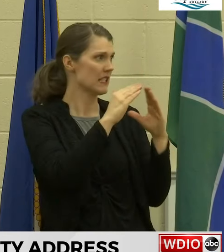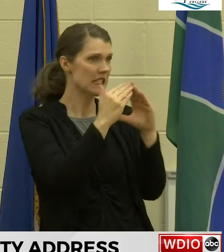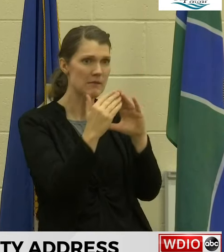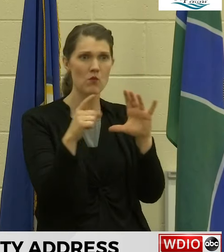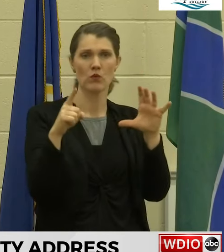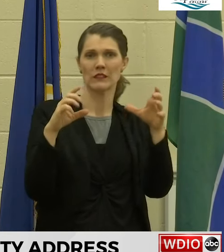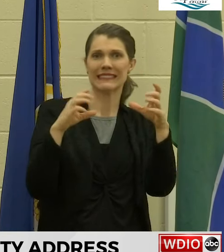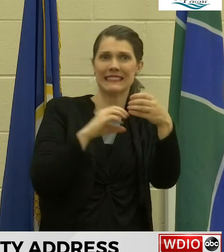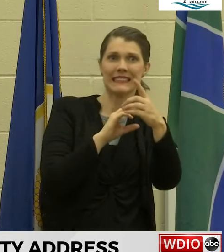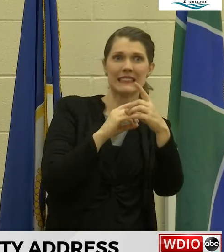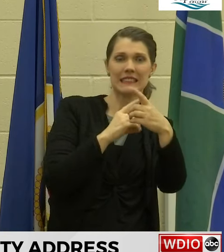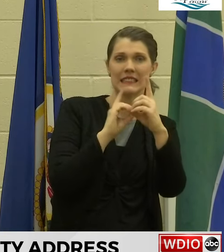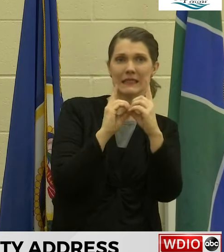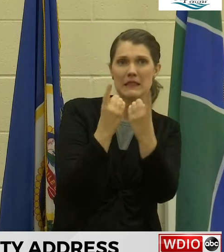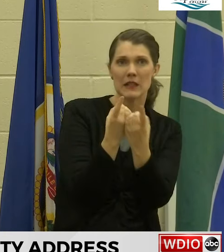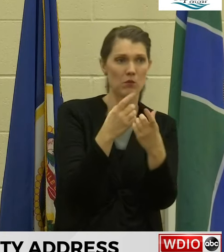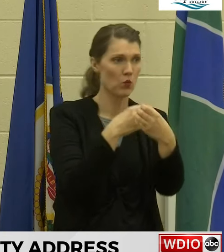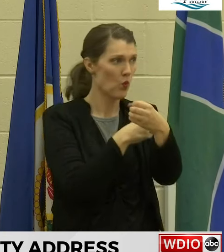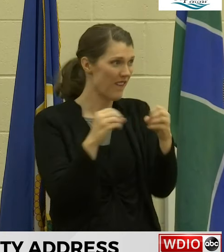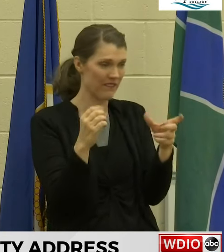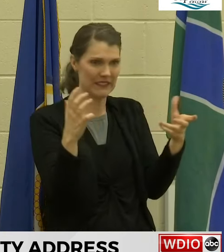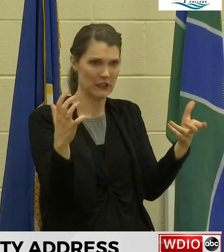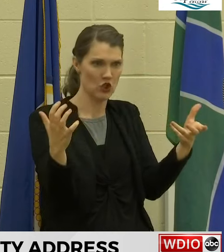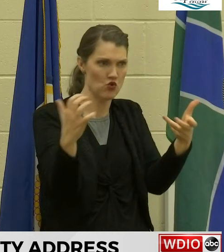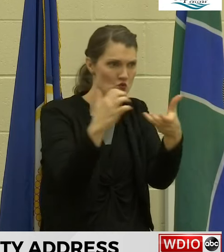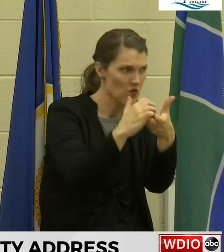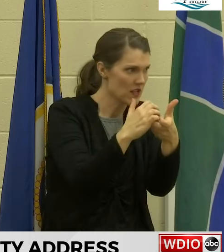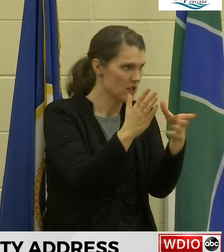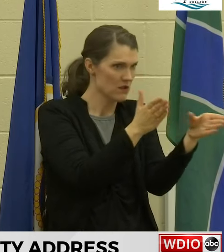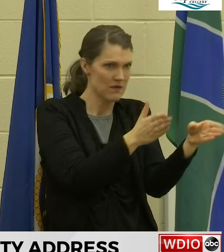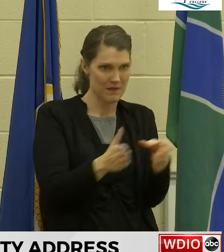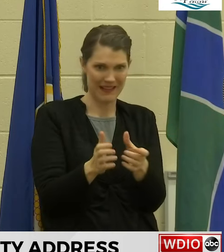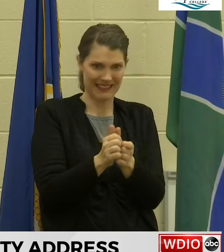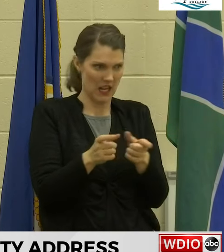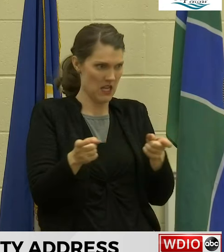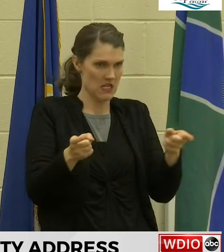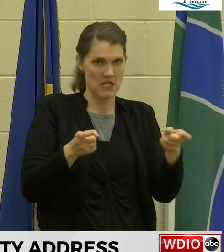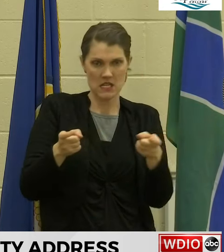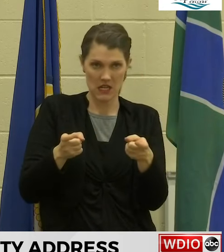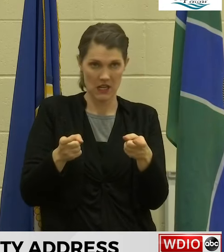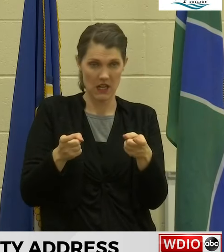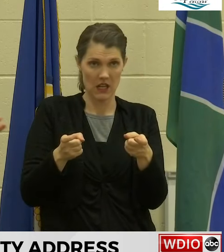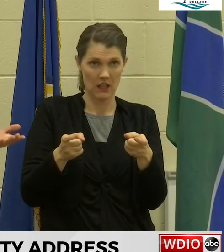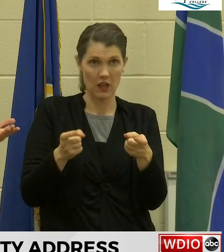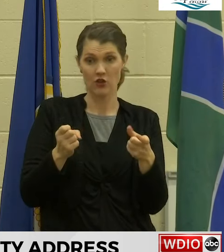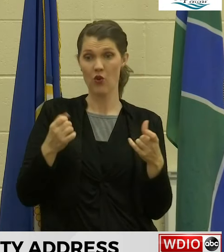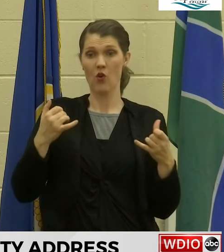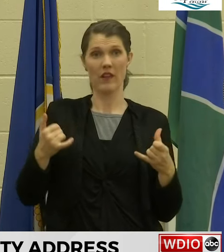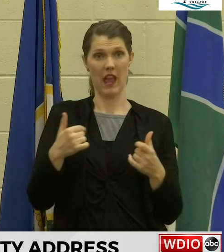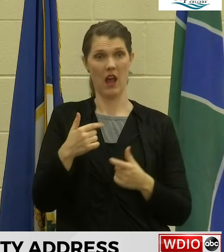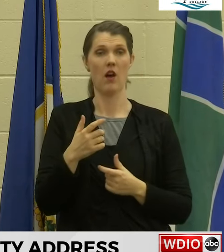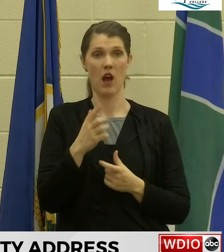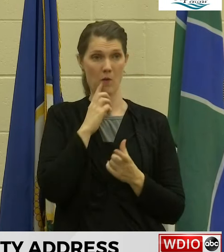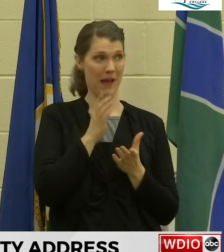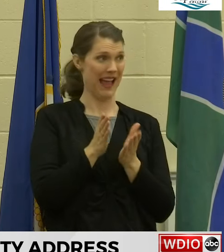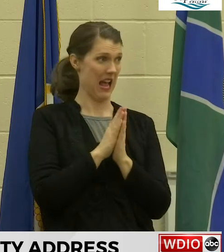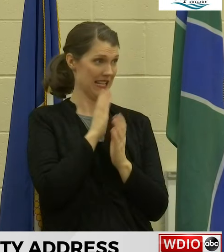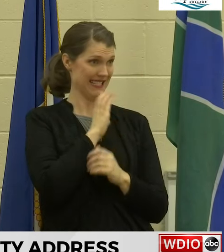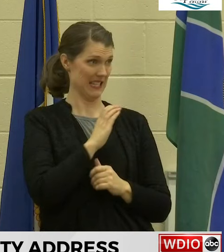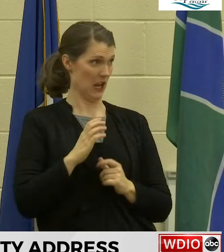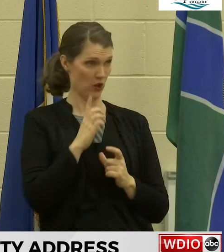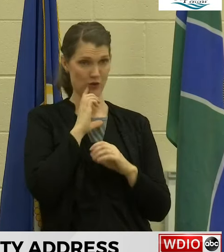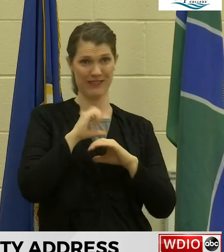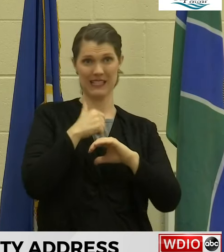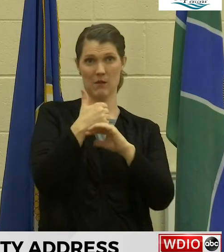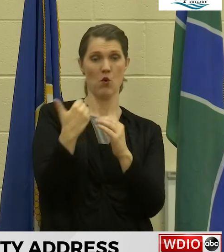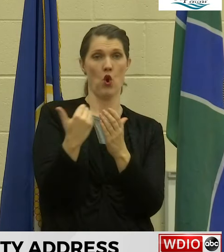transition for city government and across our community. I will therefore be asking the council to create